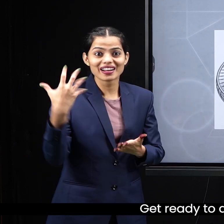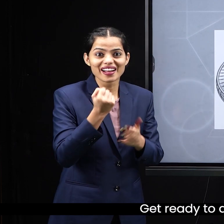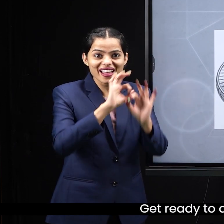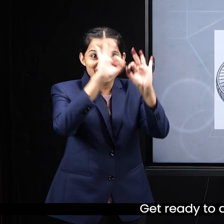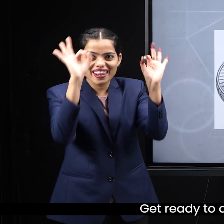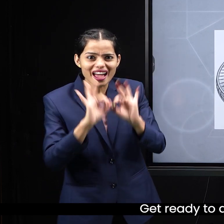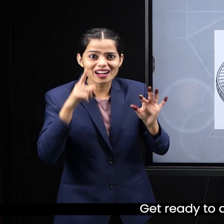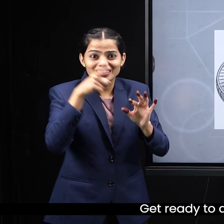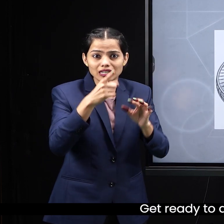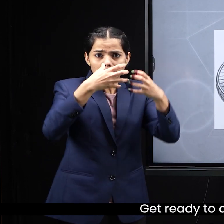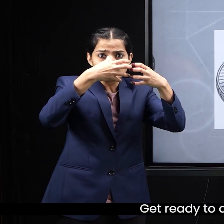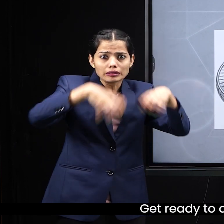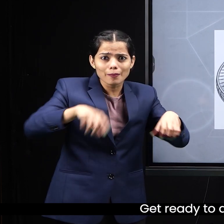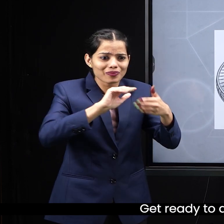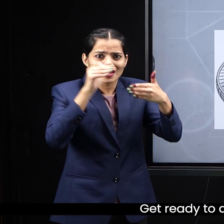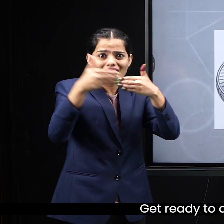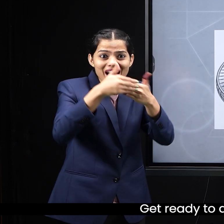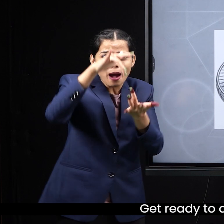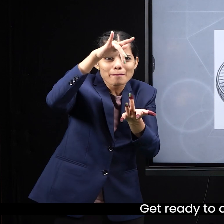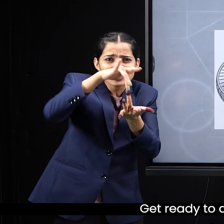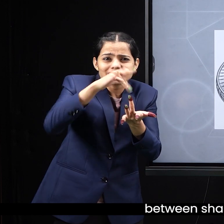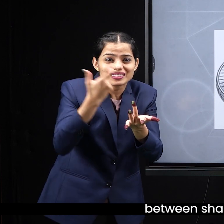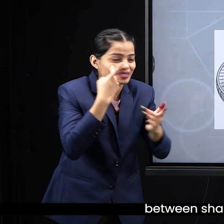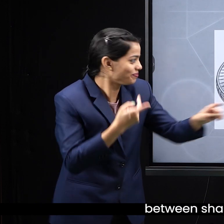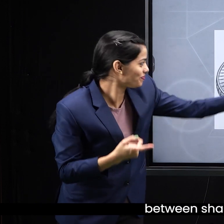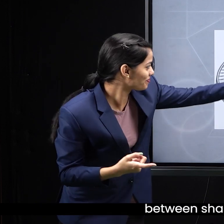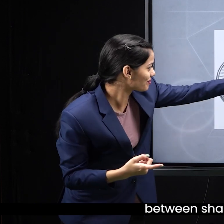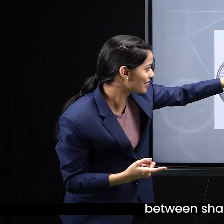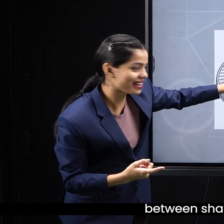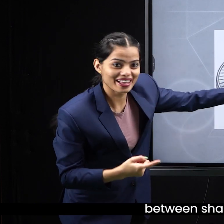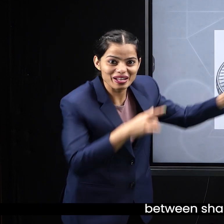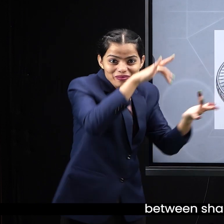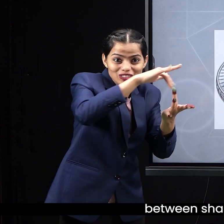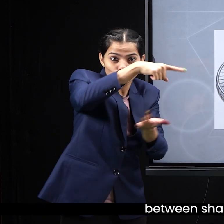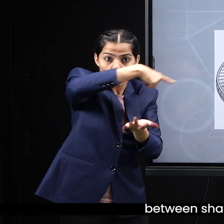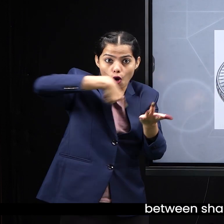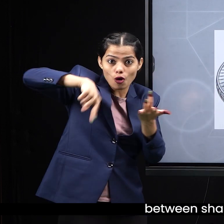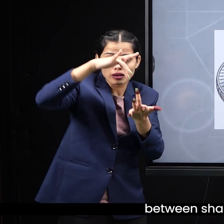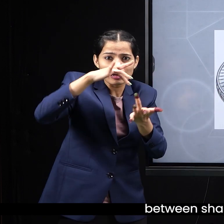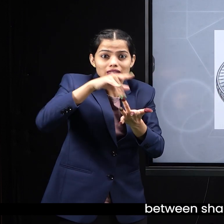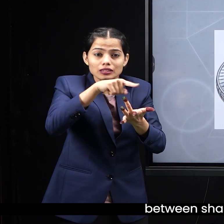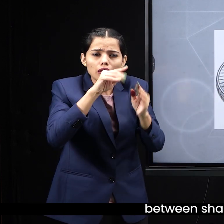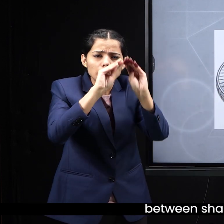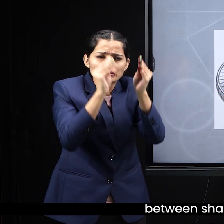Get ready to discover the hidden connection between shapes and unveil the mysteries of